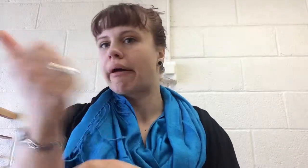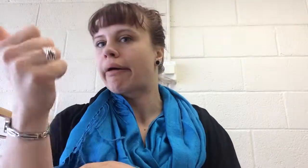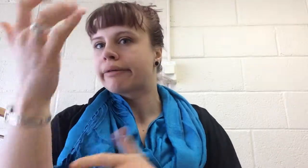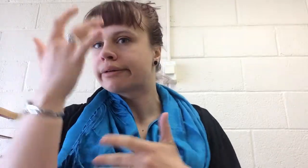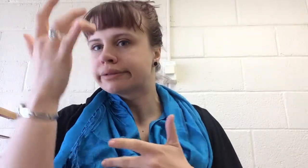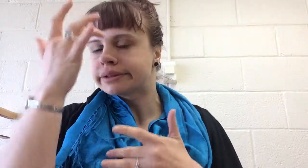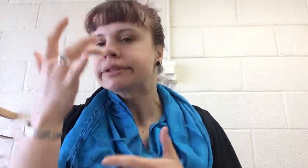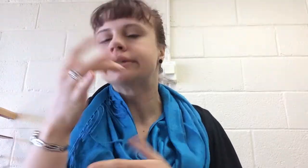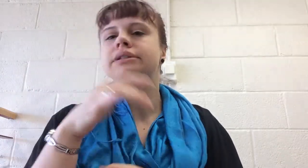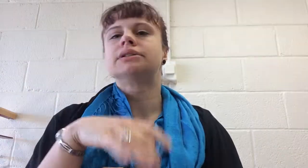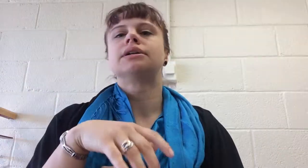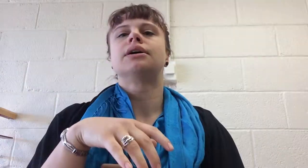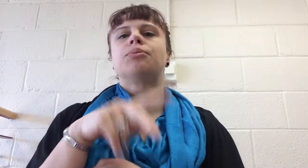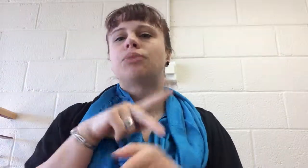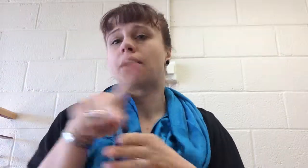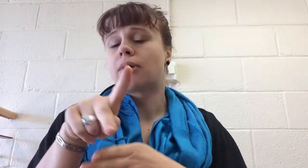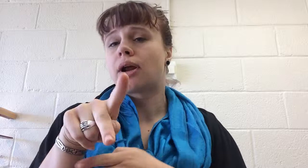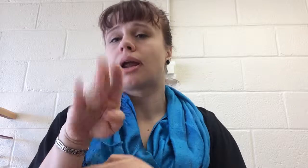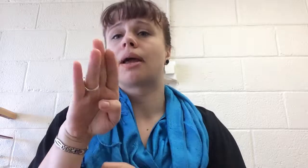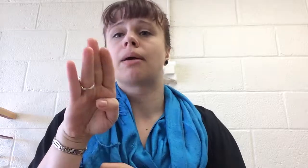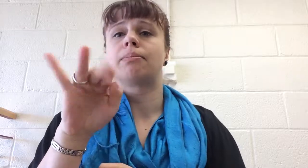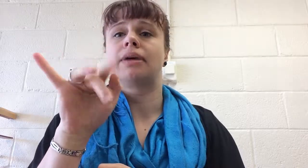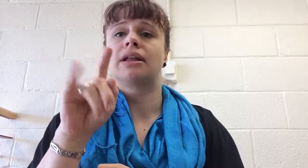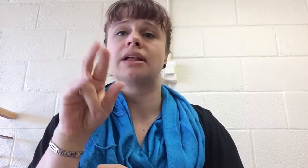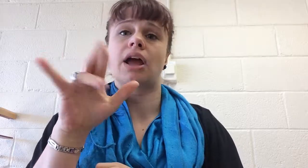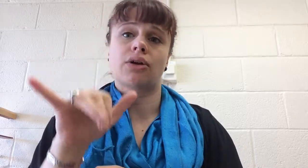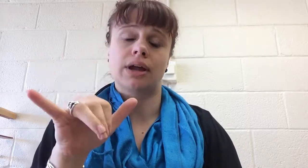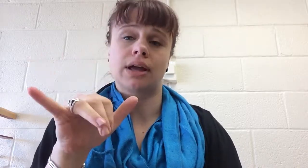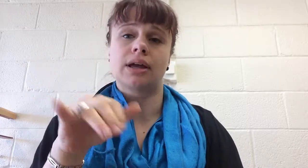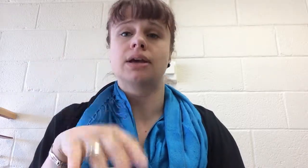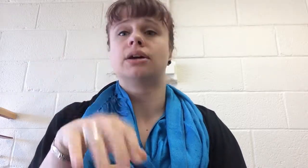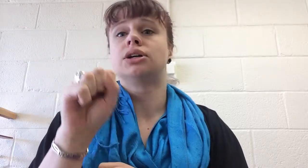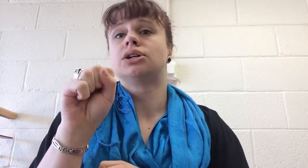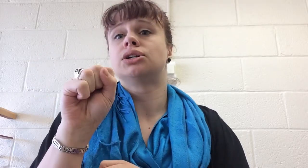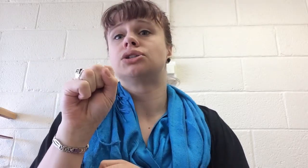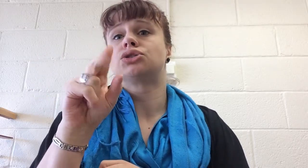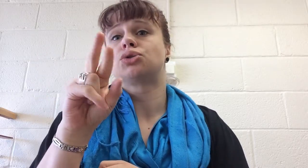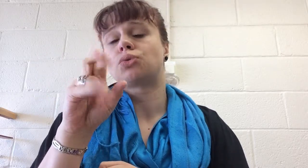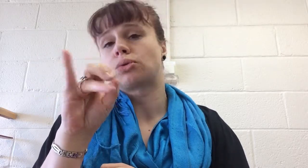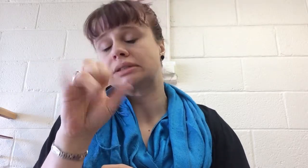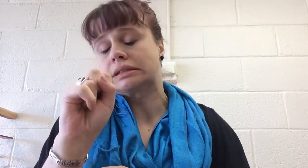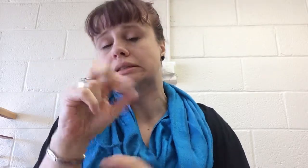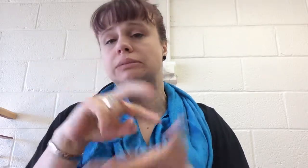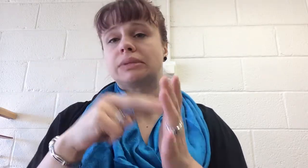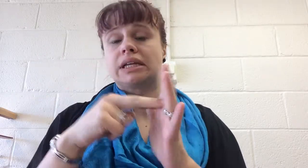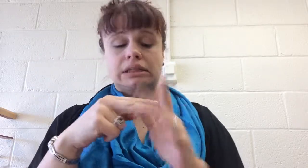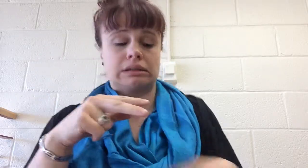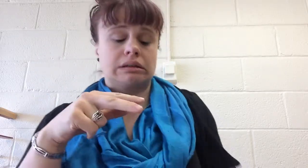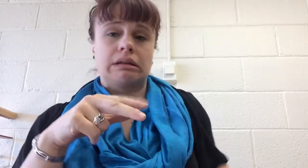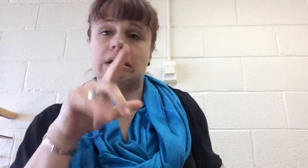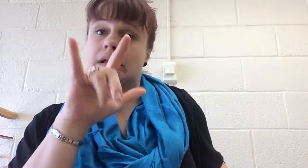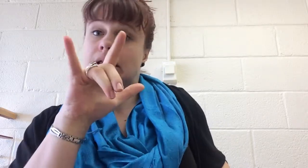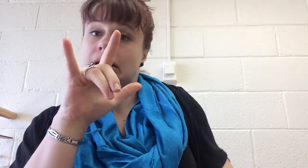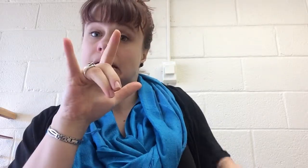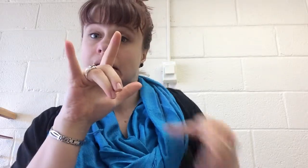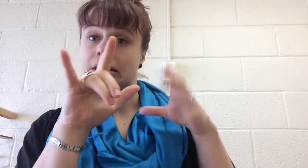cirrhosis, which affects my liver and leads to a blocked bile duct. This means that I have to have regular medical tests, such as a